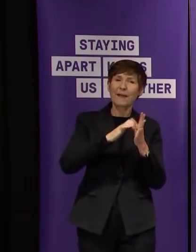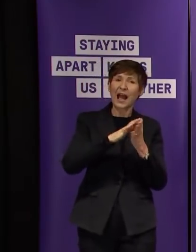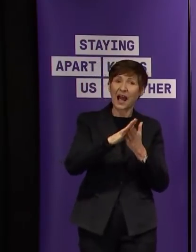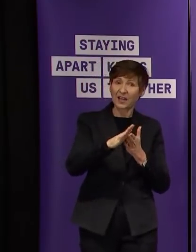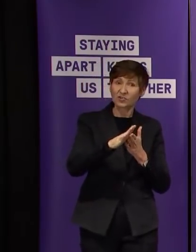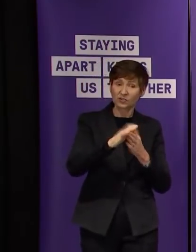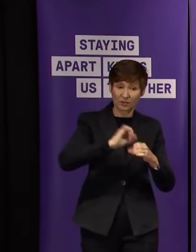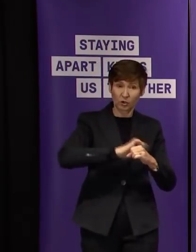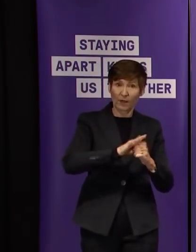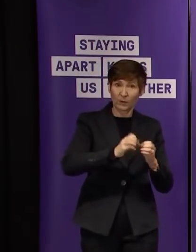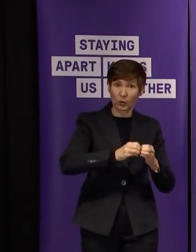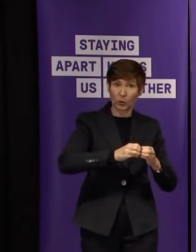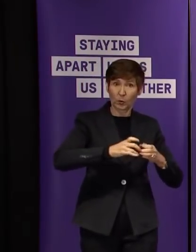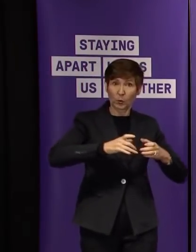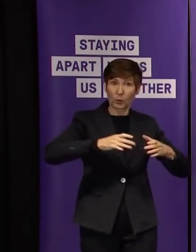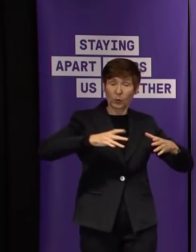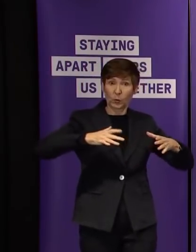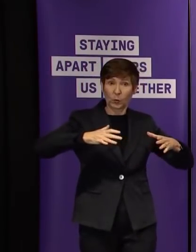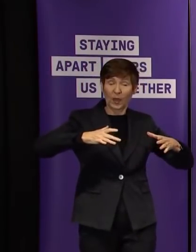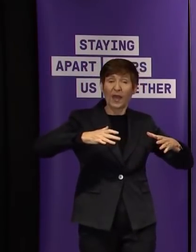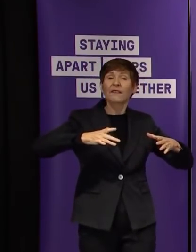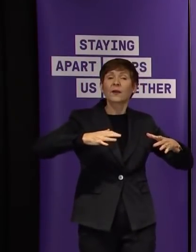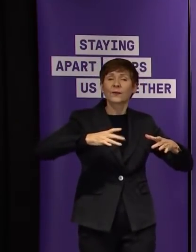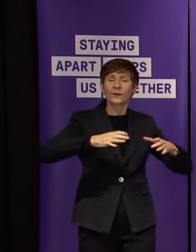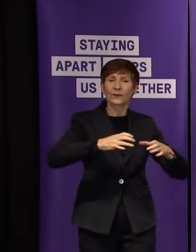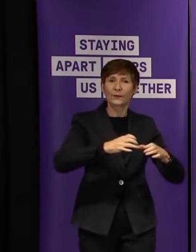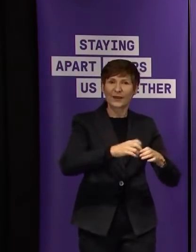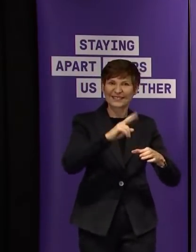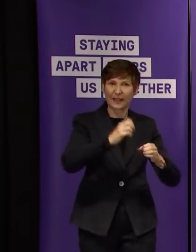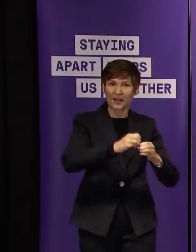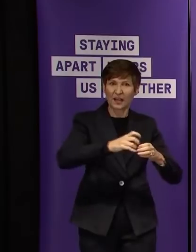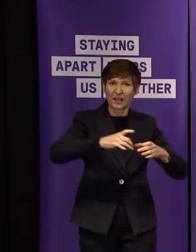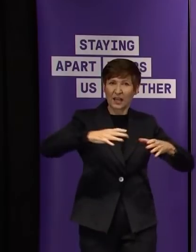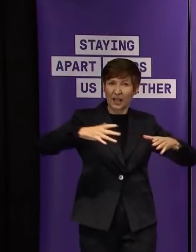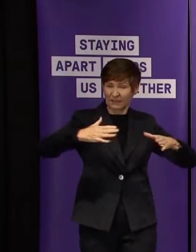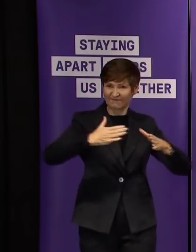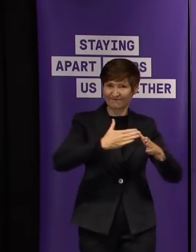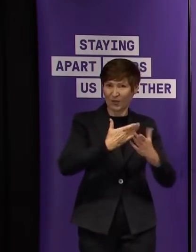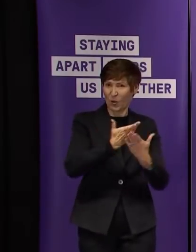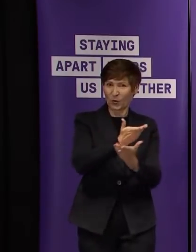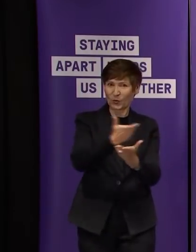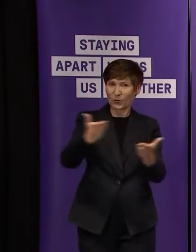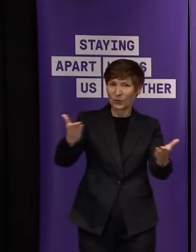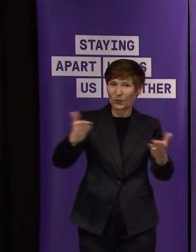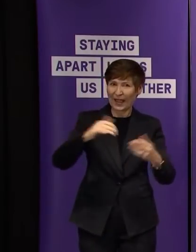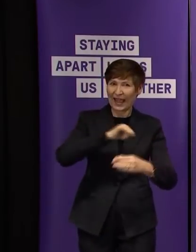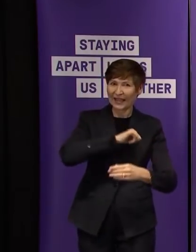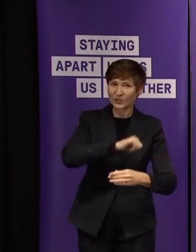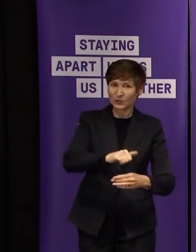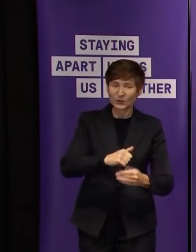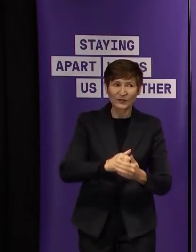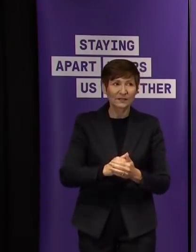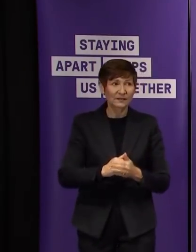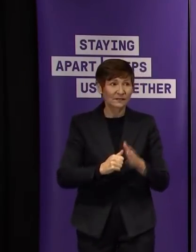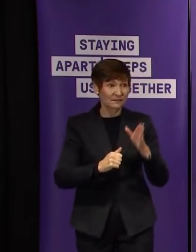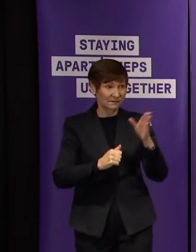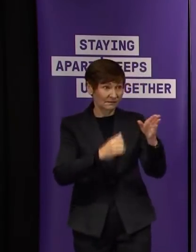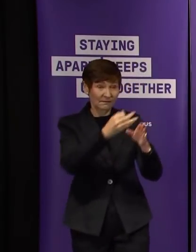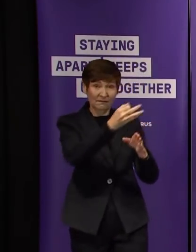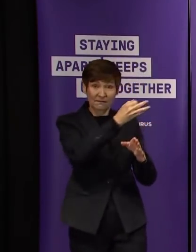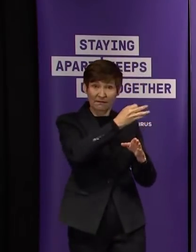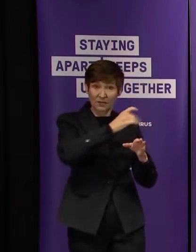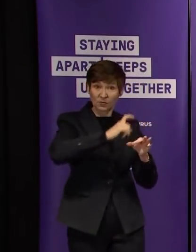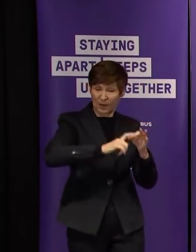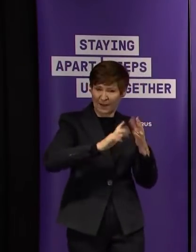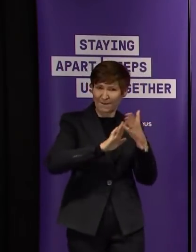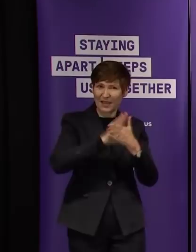It wouldn't have been possible to know where we'd be now. So by necessity then, 6 weeks was guesswork? 6 weeks was in some respects guesswork.